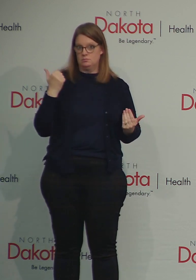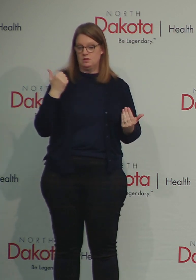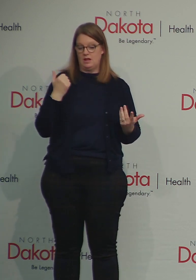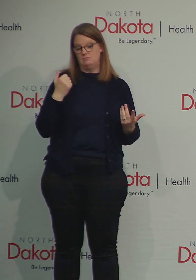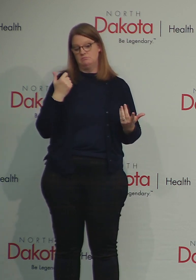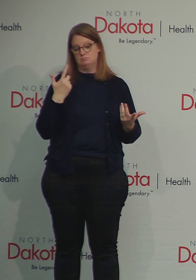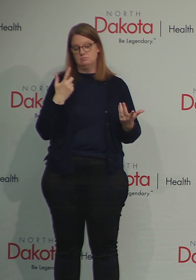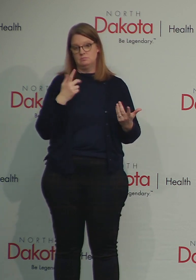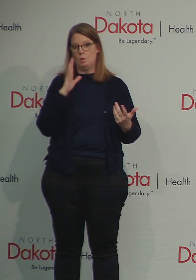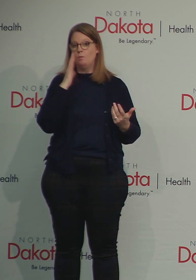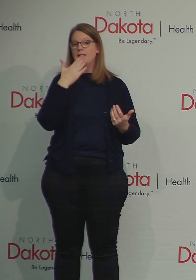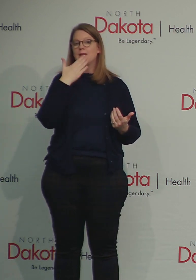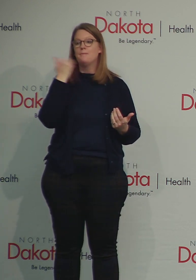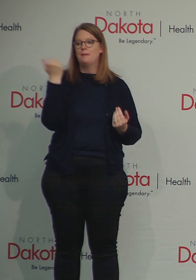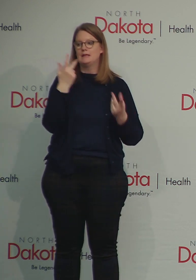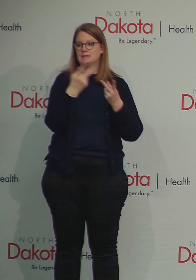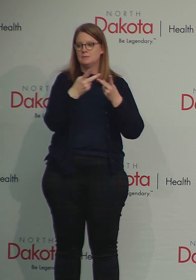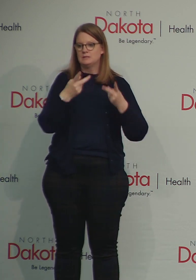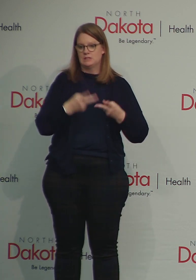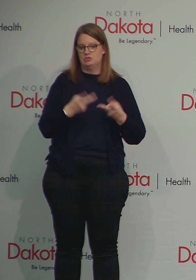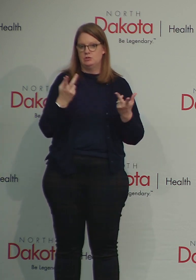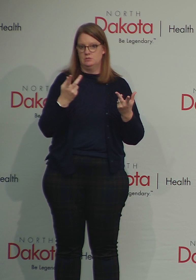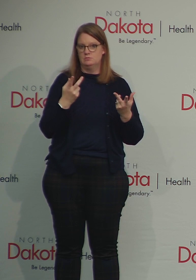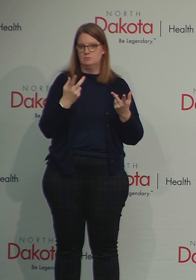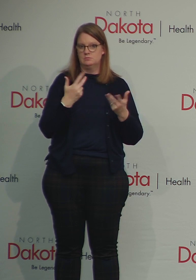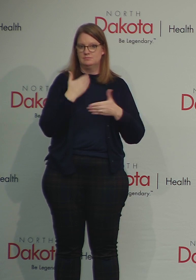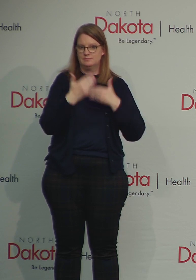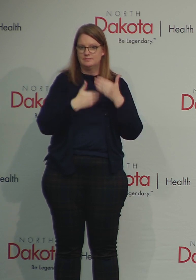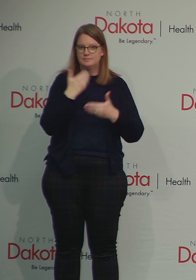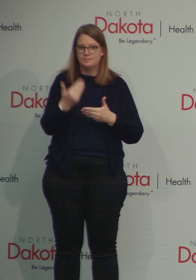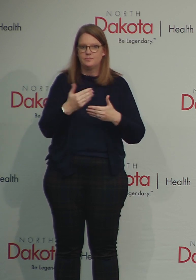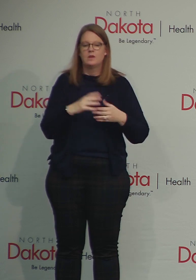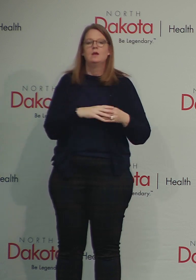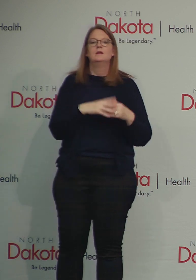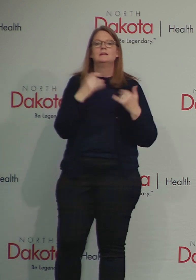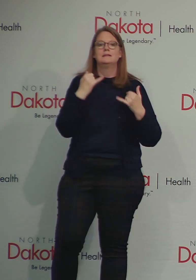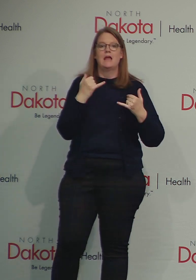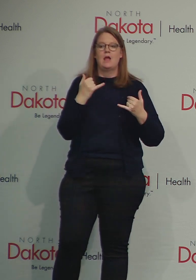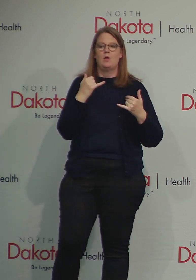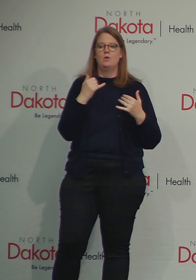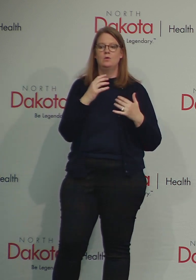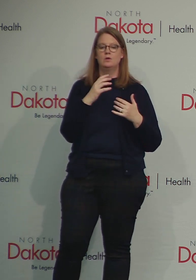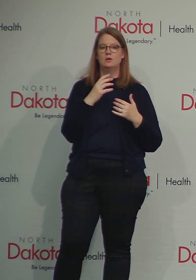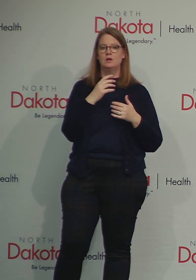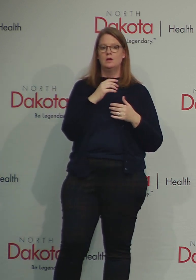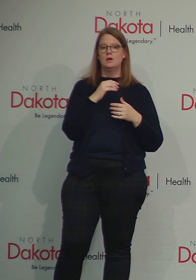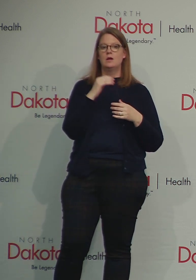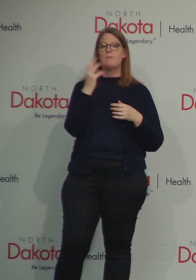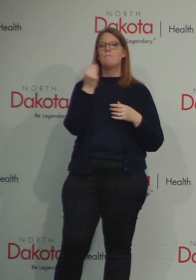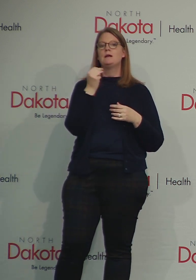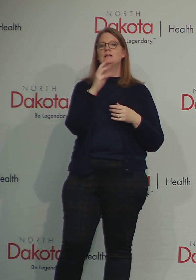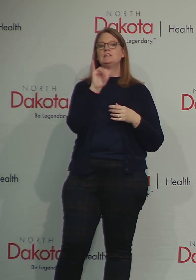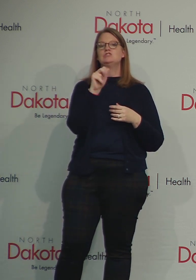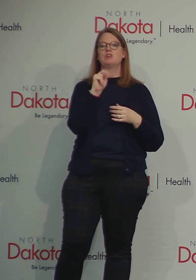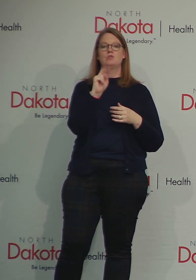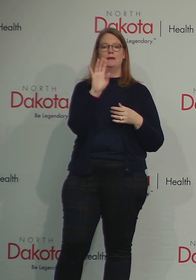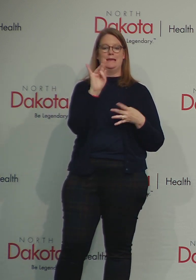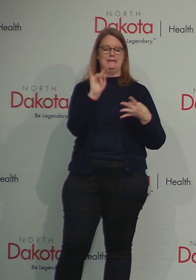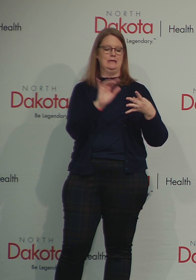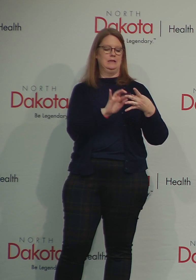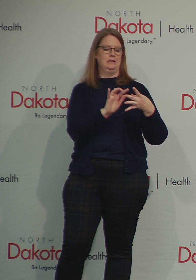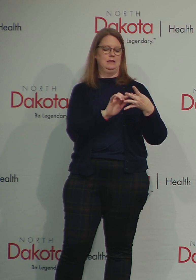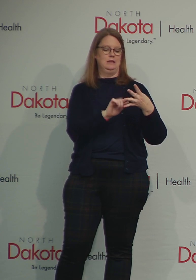to be in the best position to emerge stronger for this. Monday, January 18th also is significant, because by